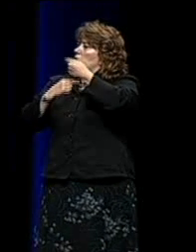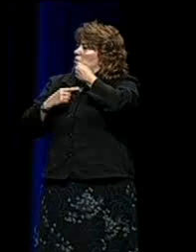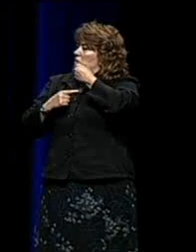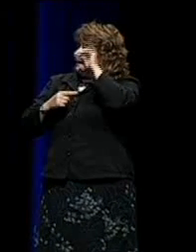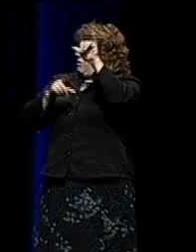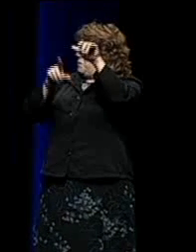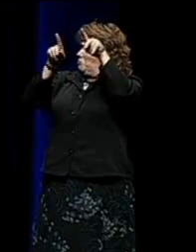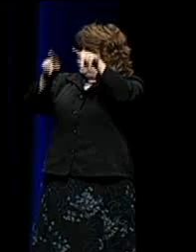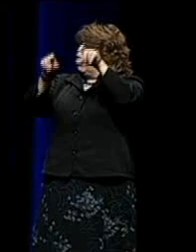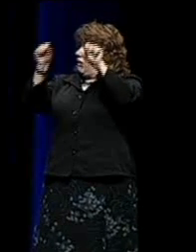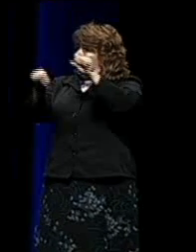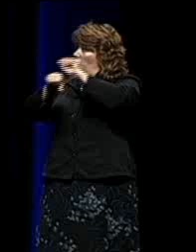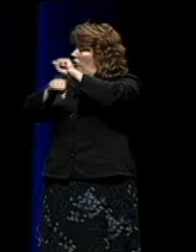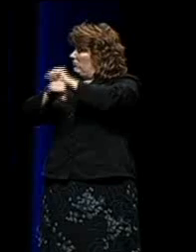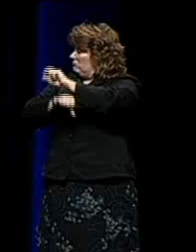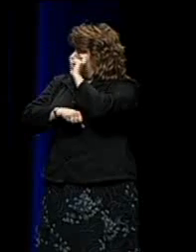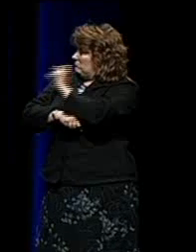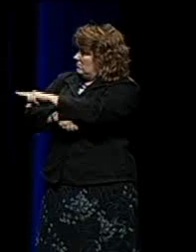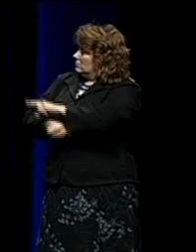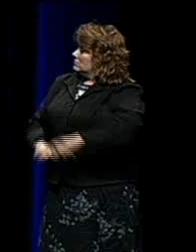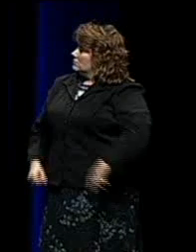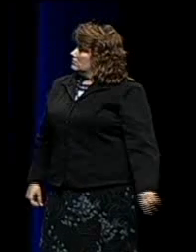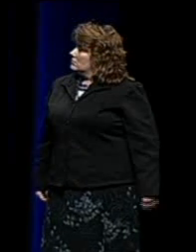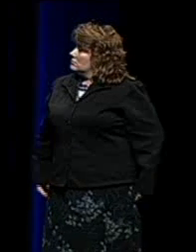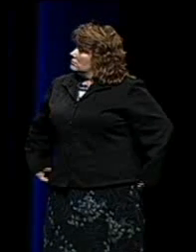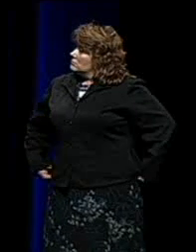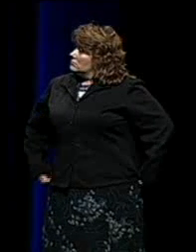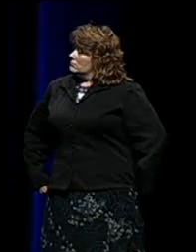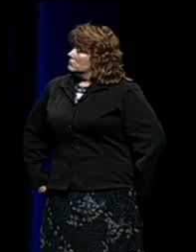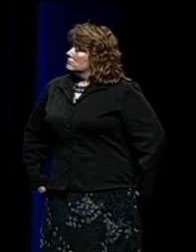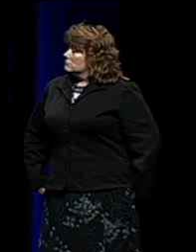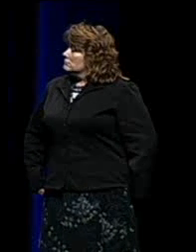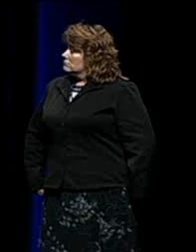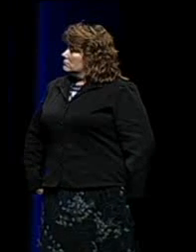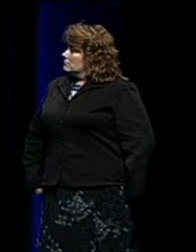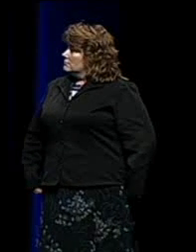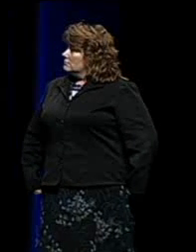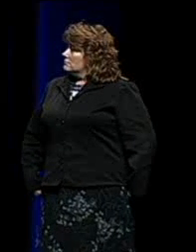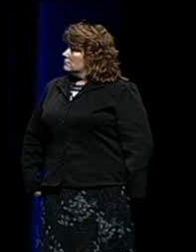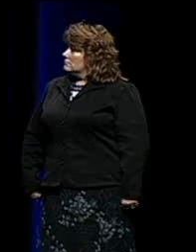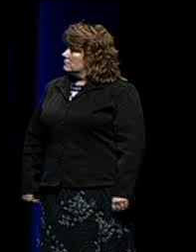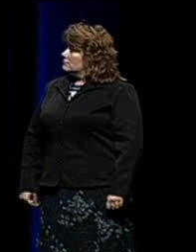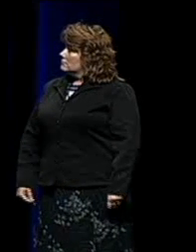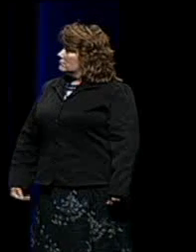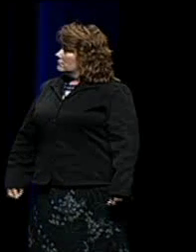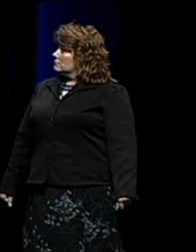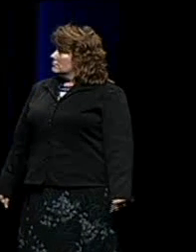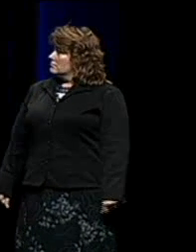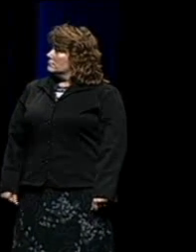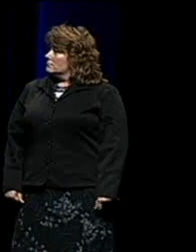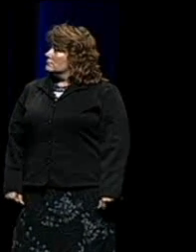what sorts of situations would you then say that someone who is certified at the NIC 1 level is qualified to work